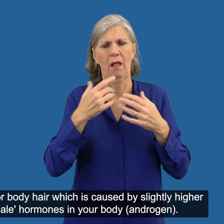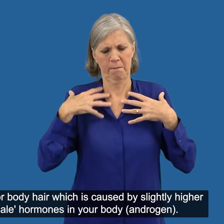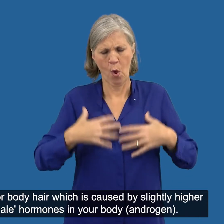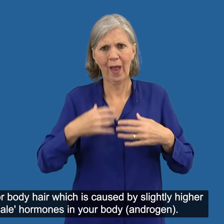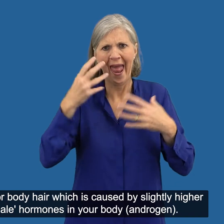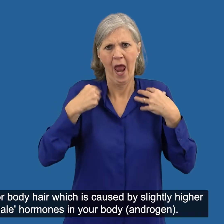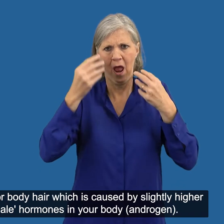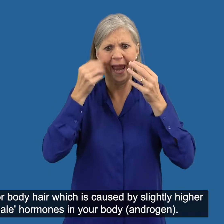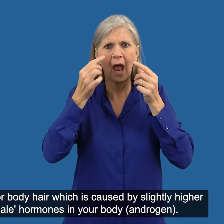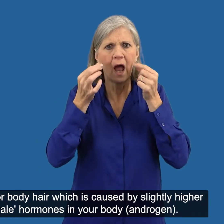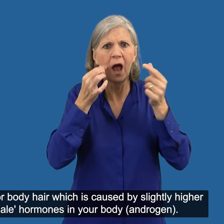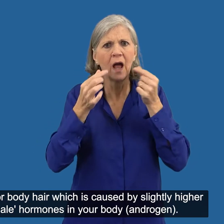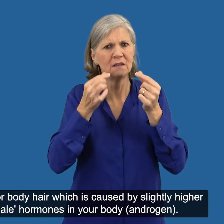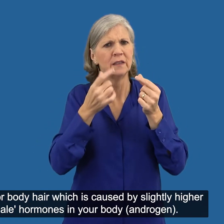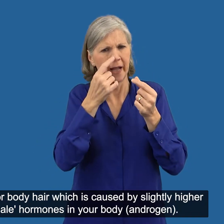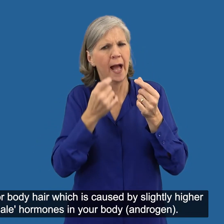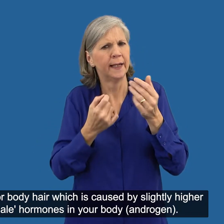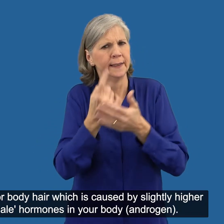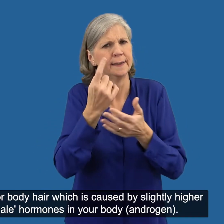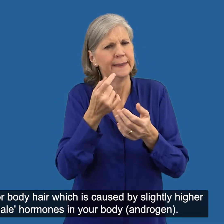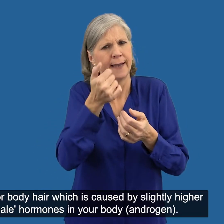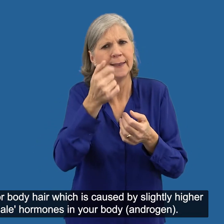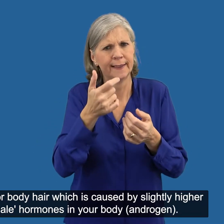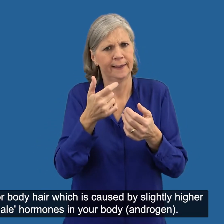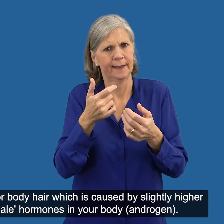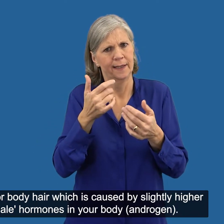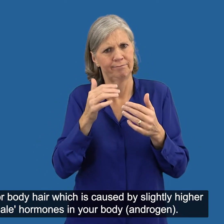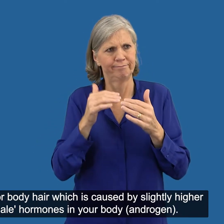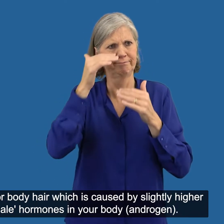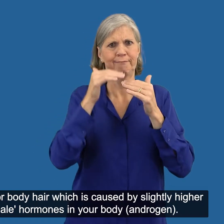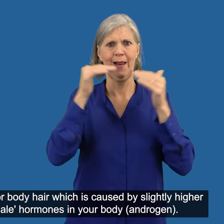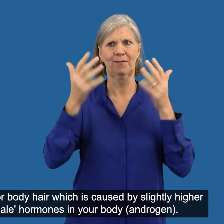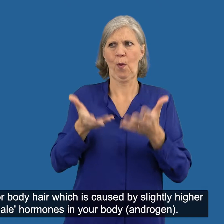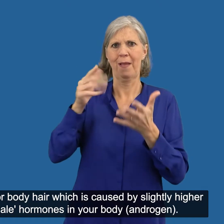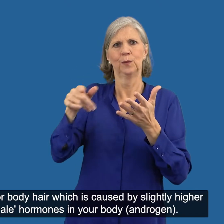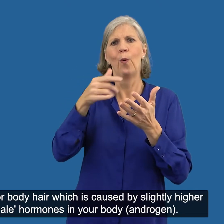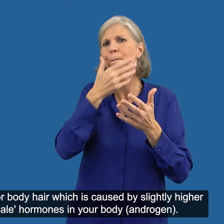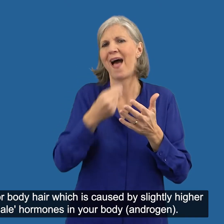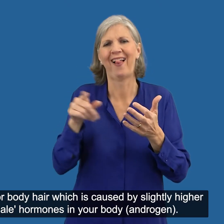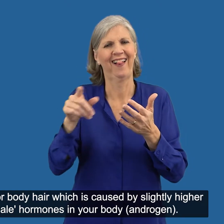Excess facial or body hair, which is caused by slightly higher levels of male hormones in your body, androgen.